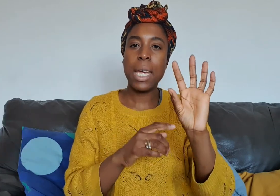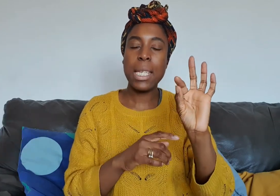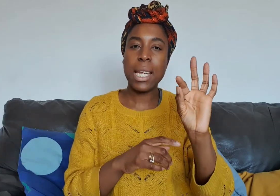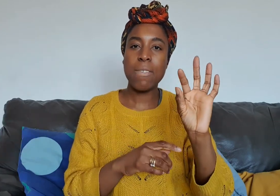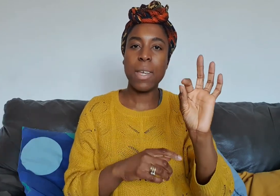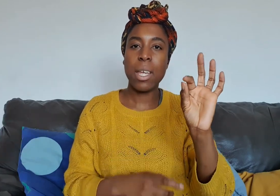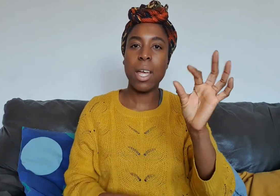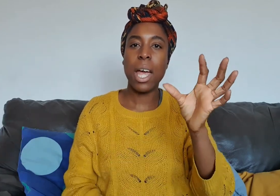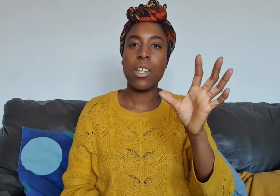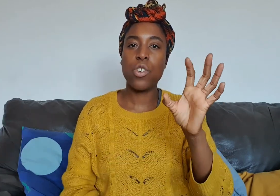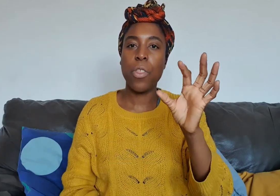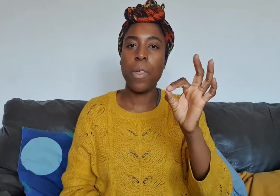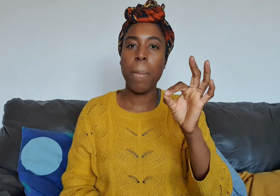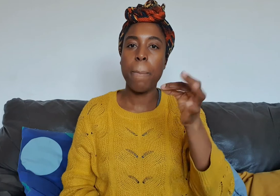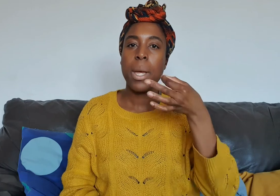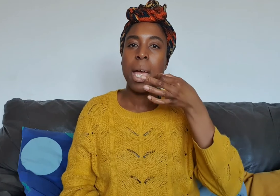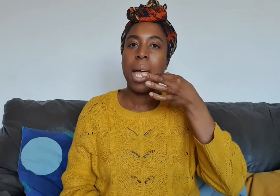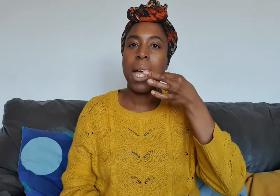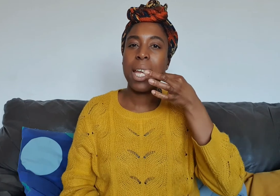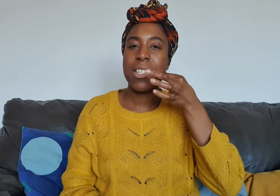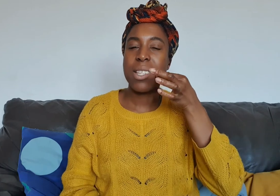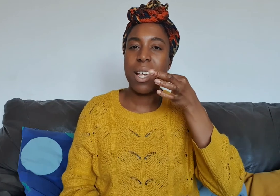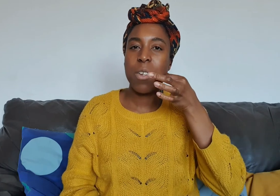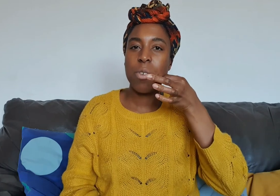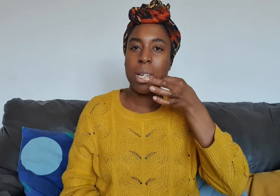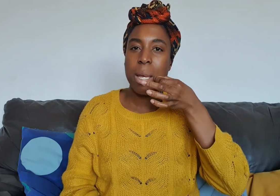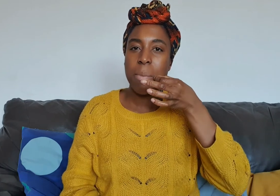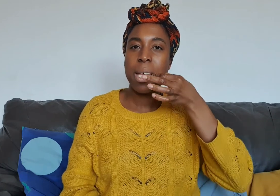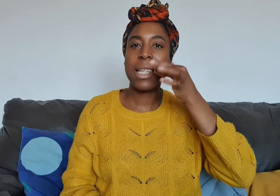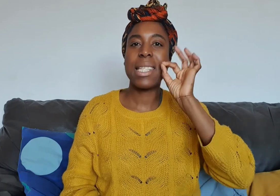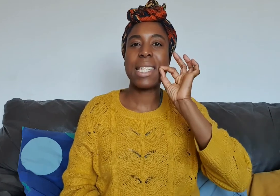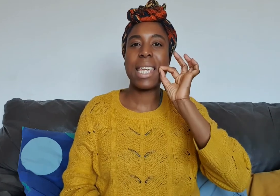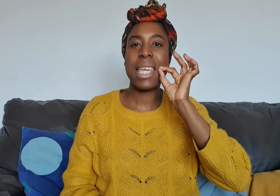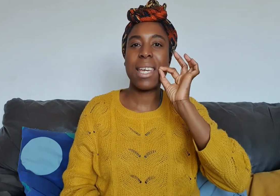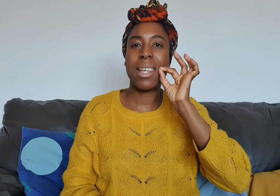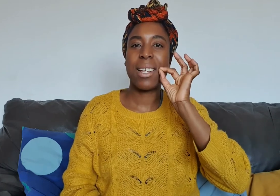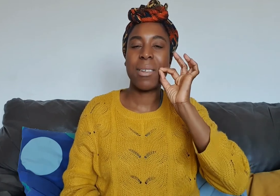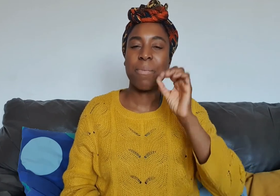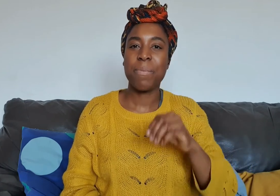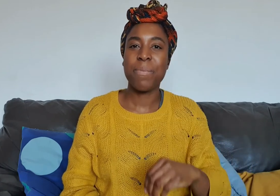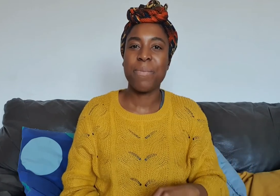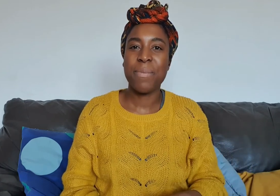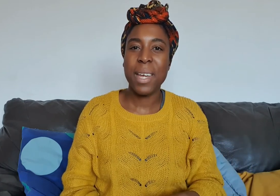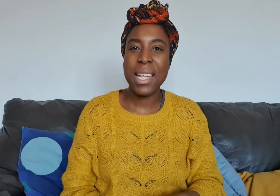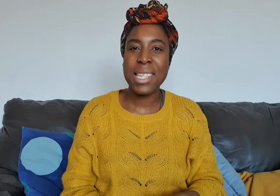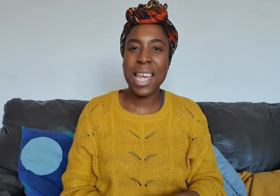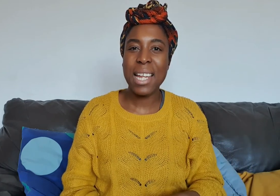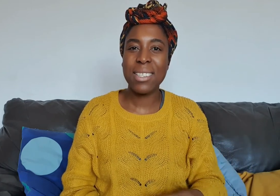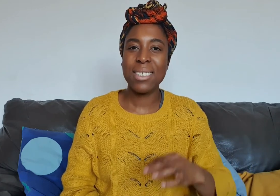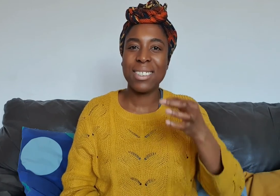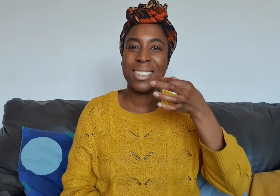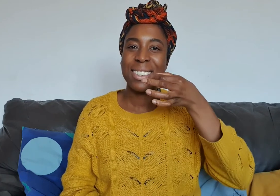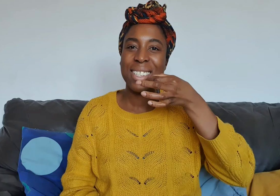index finger and your thumb against the side of your lip, tea. And again.